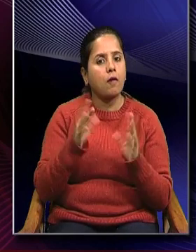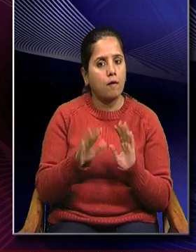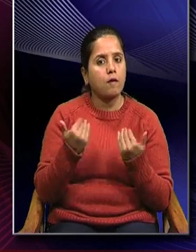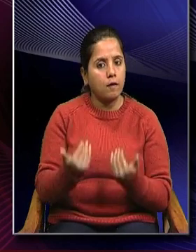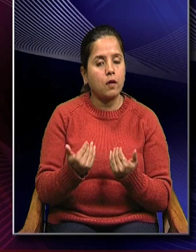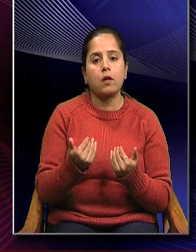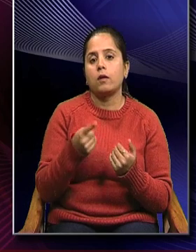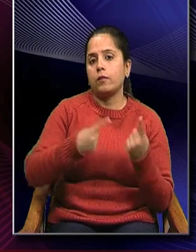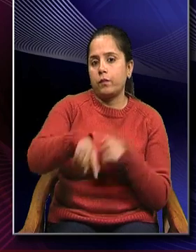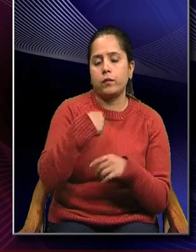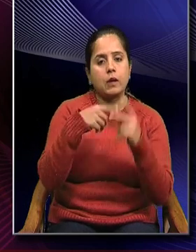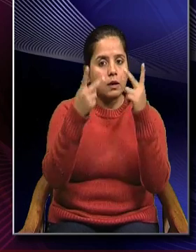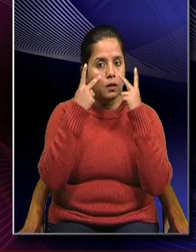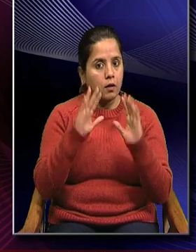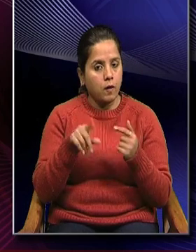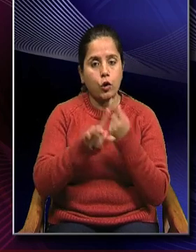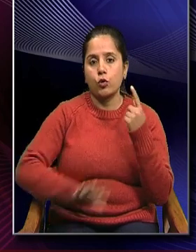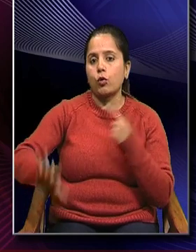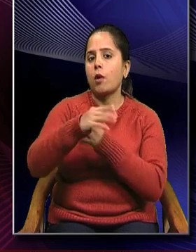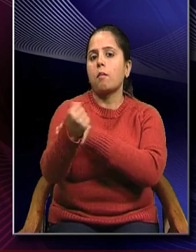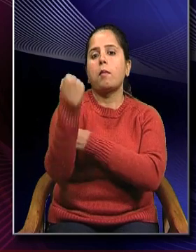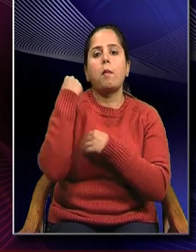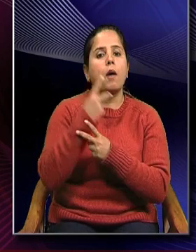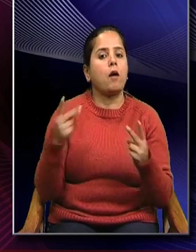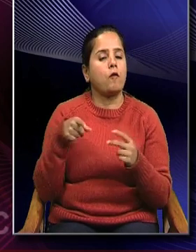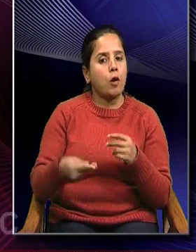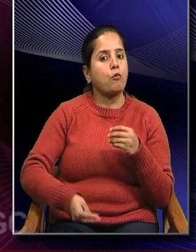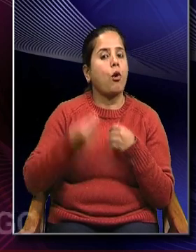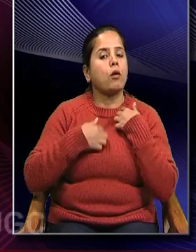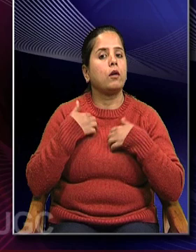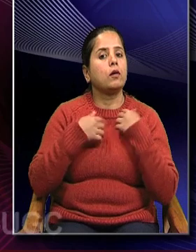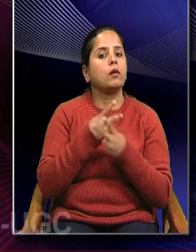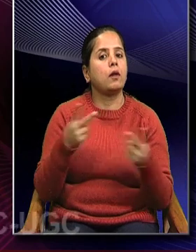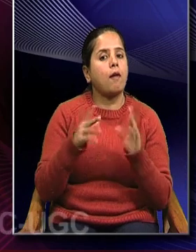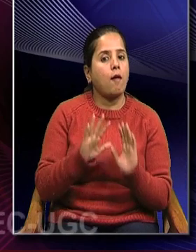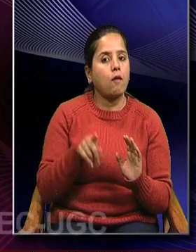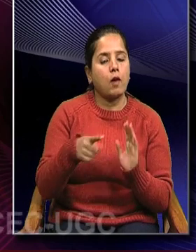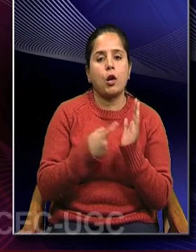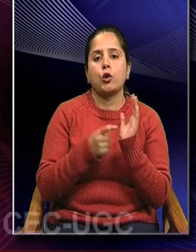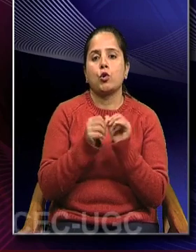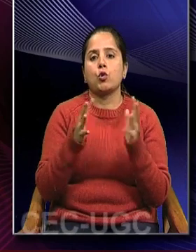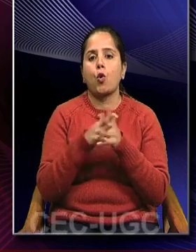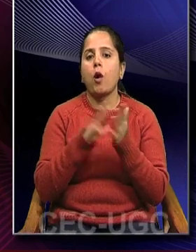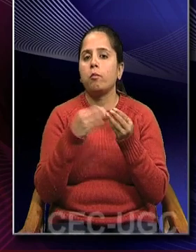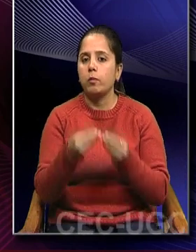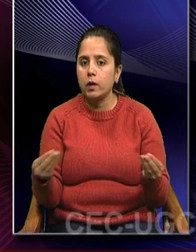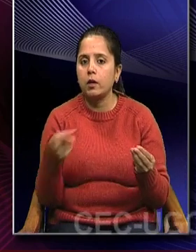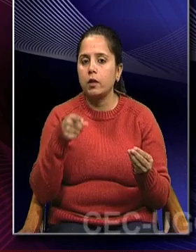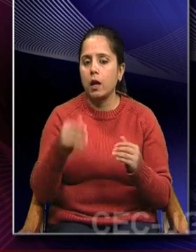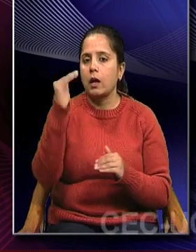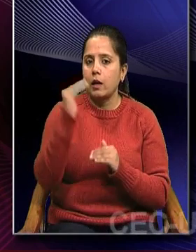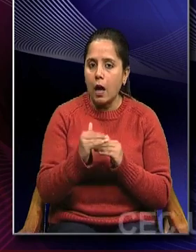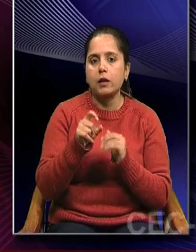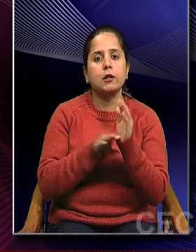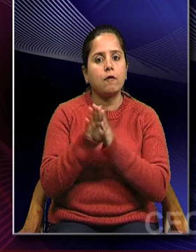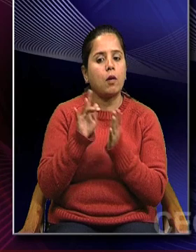because we see that European powers they were more interested in getting the raw materials from the less developed